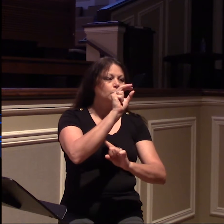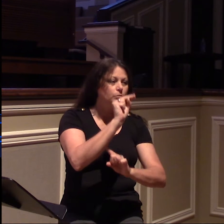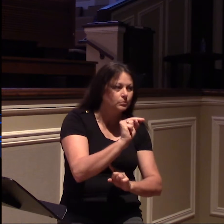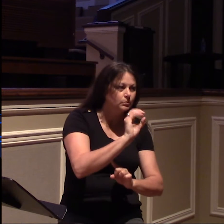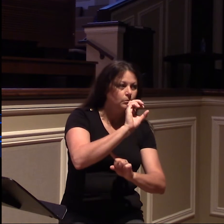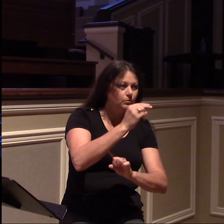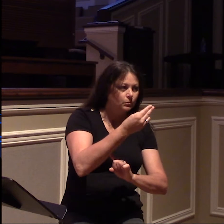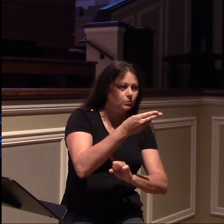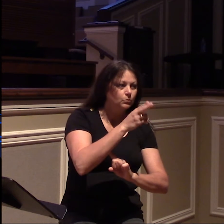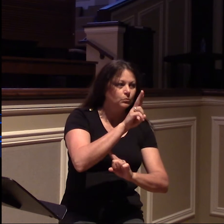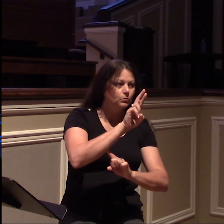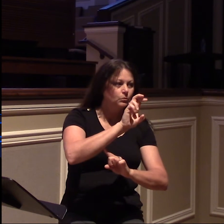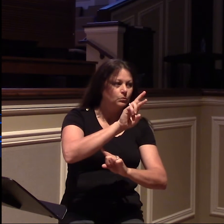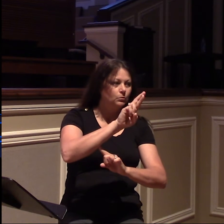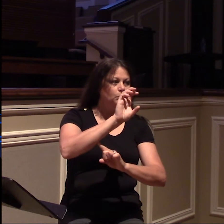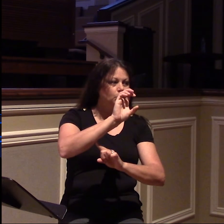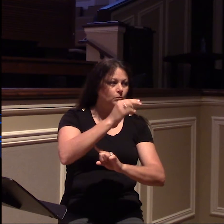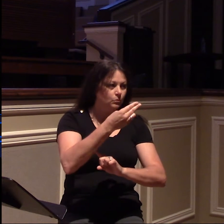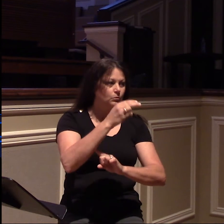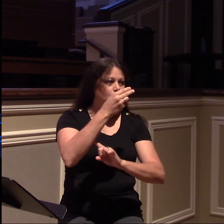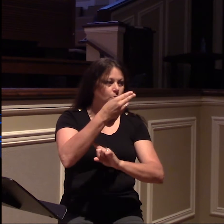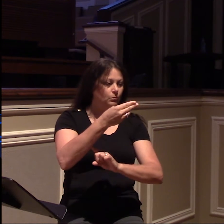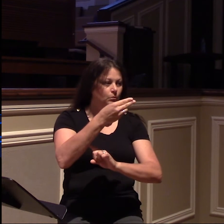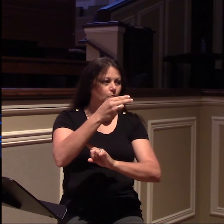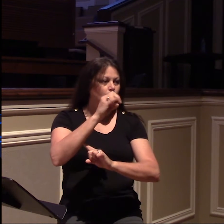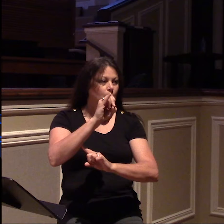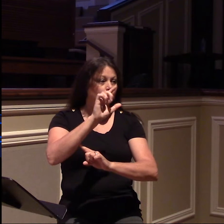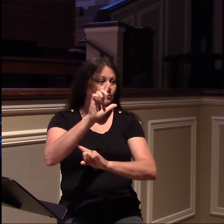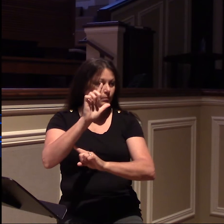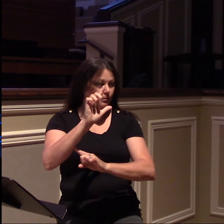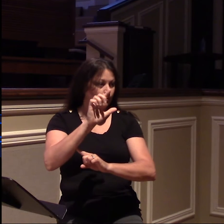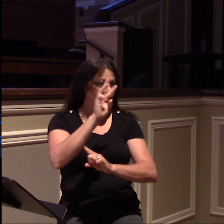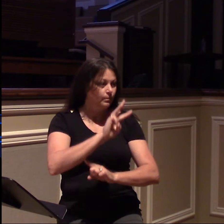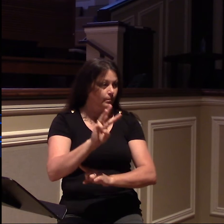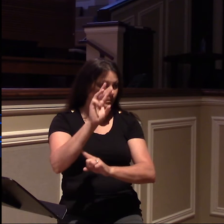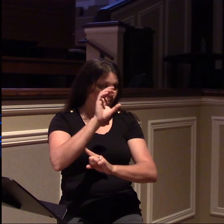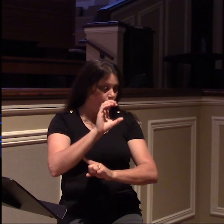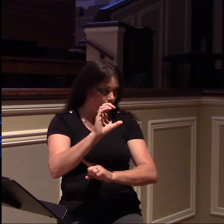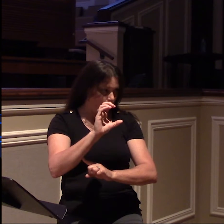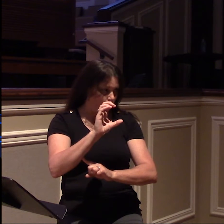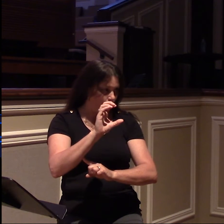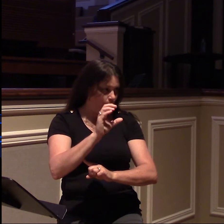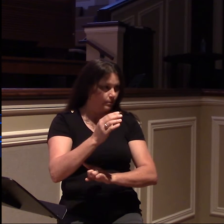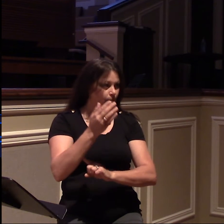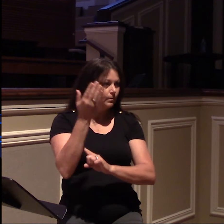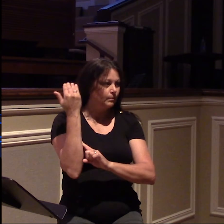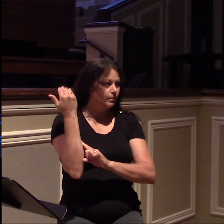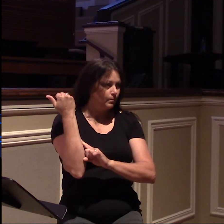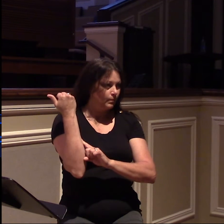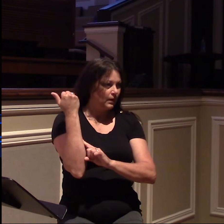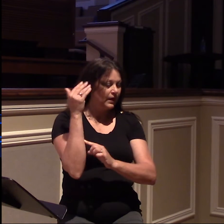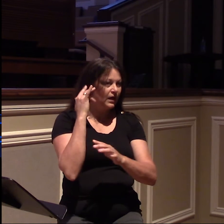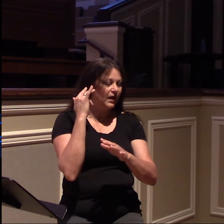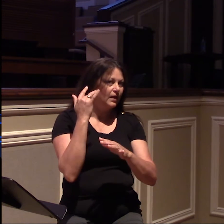1940. It's known, if you're very familiar with Winston Churchill's speeches, this one is known as